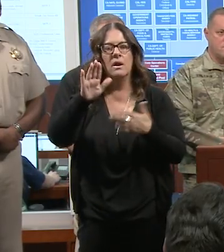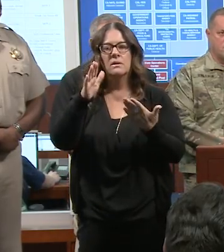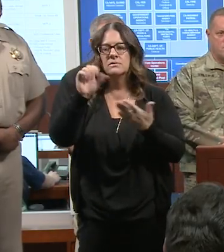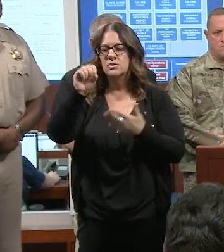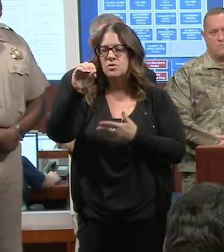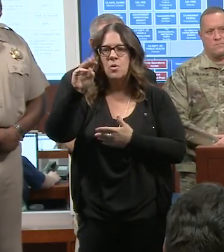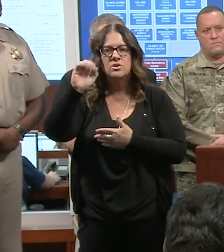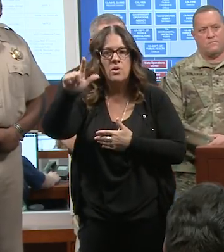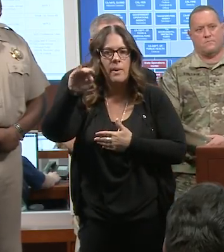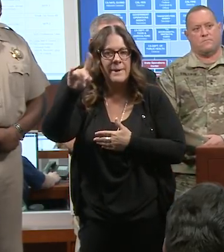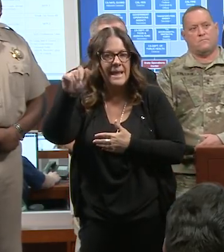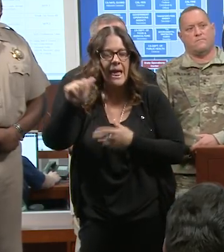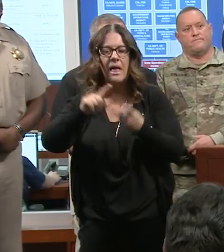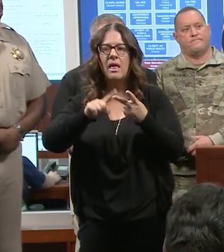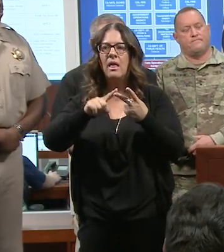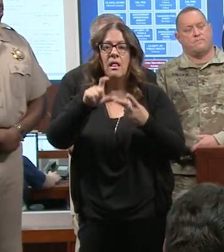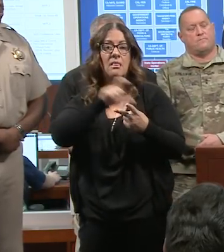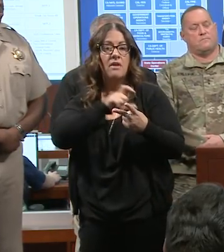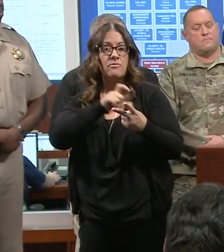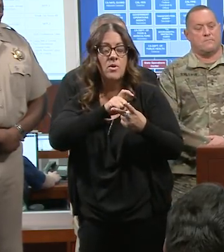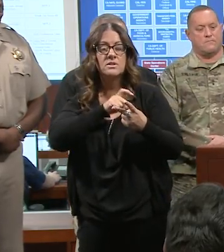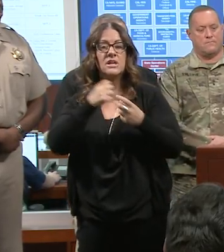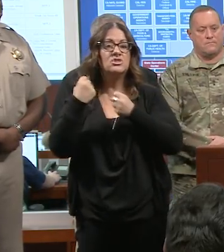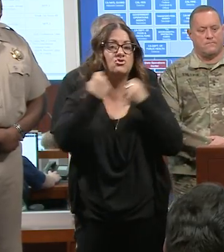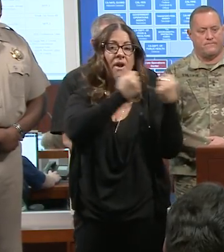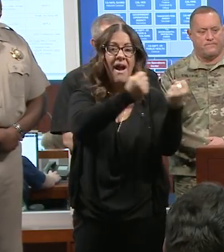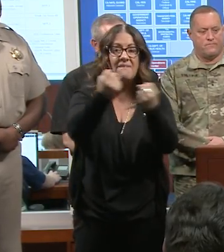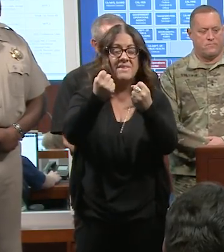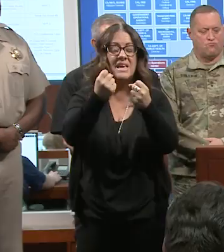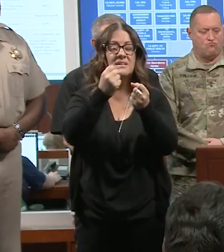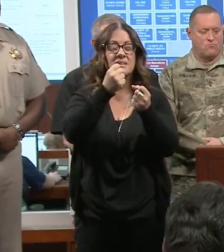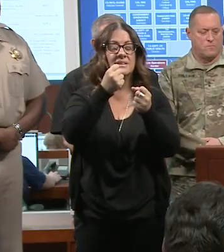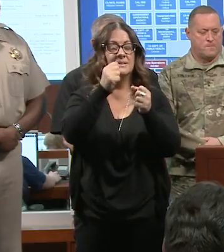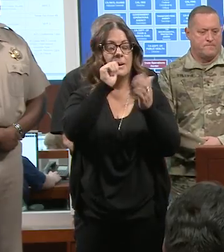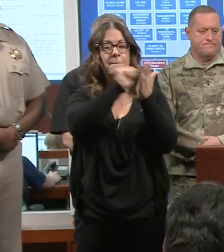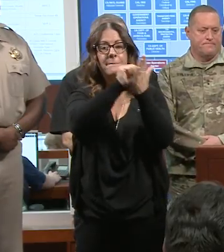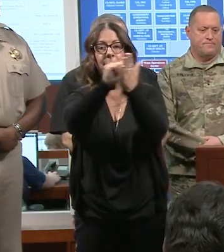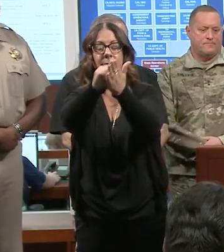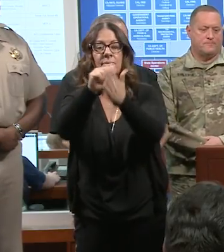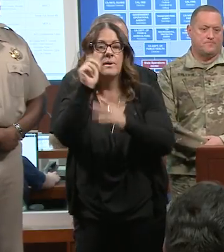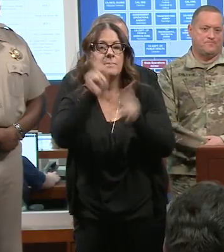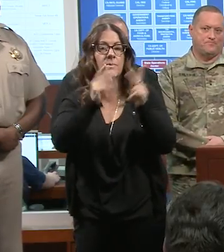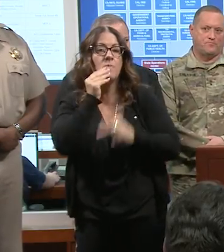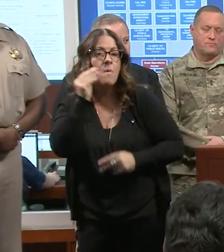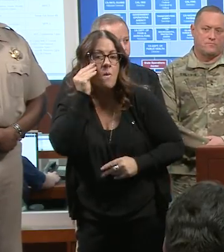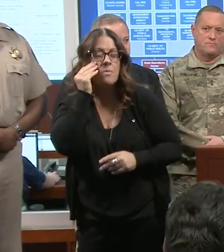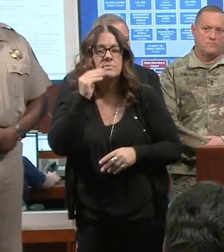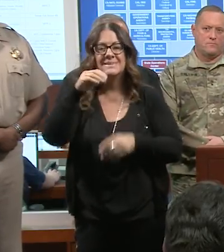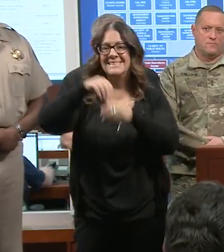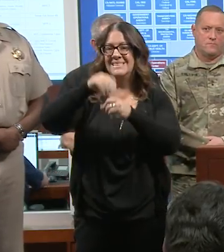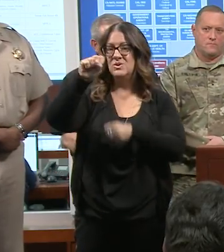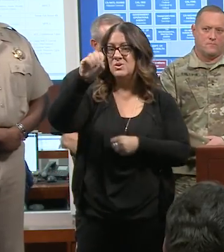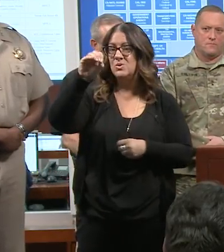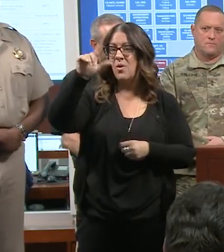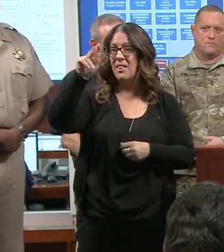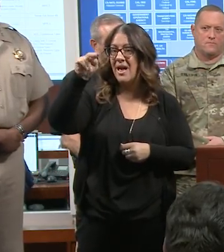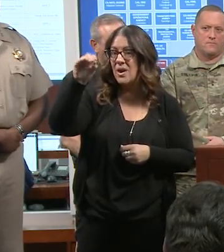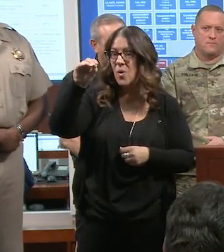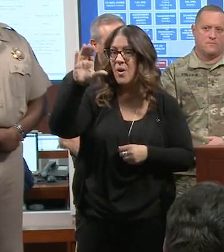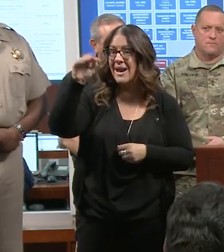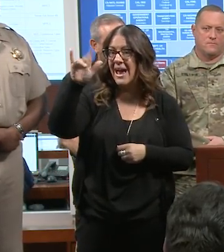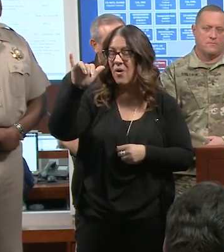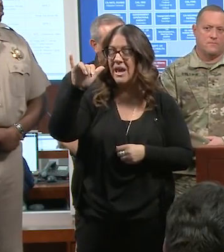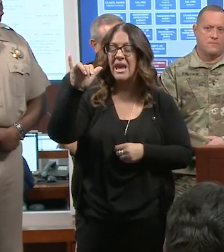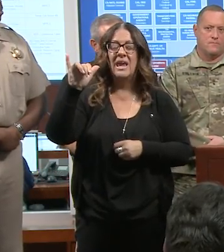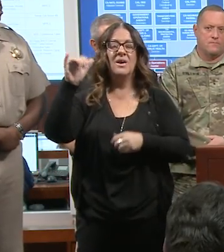contact. We literally had law enforcement officers and firefighters yesterday afternoon in Solano County going door to door,